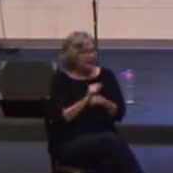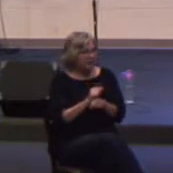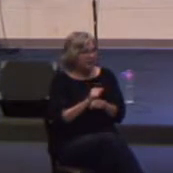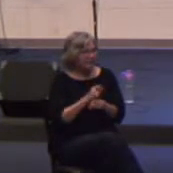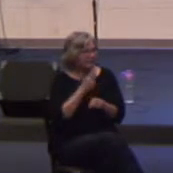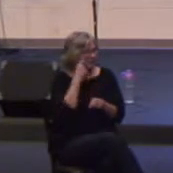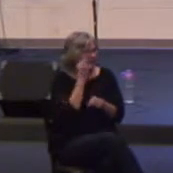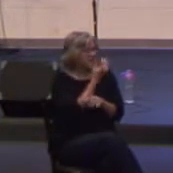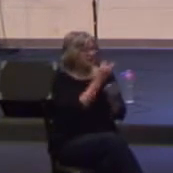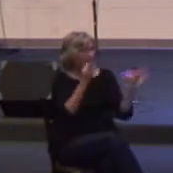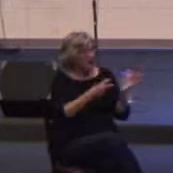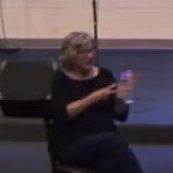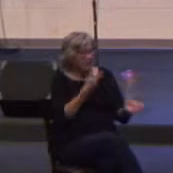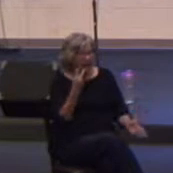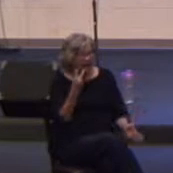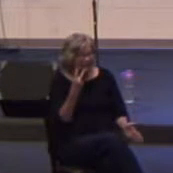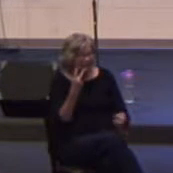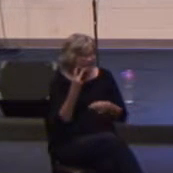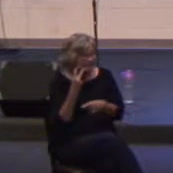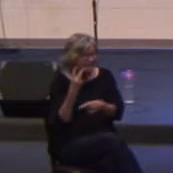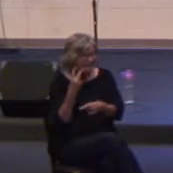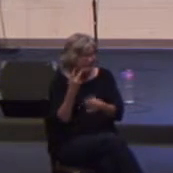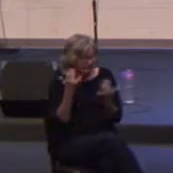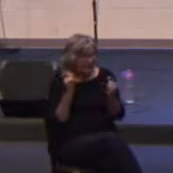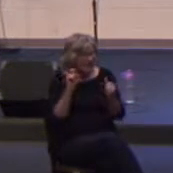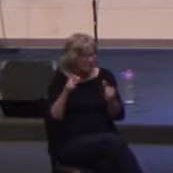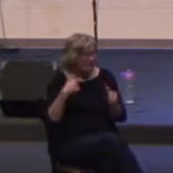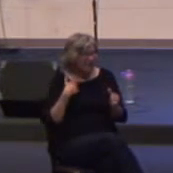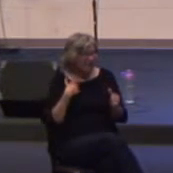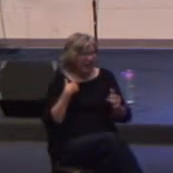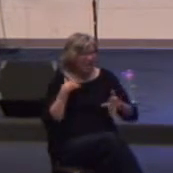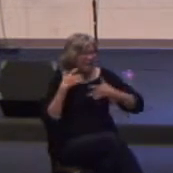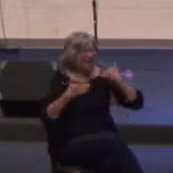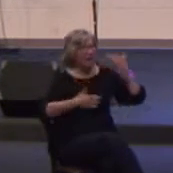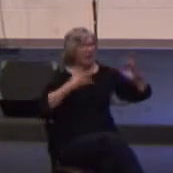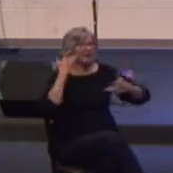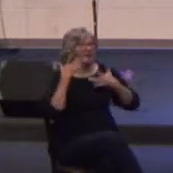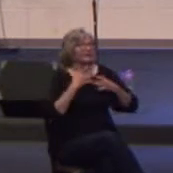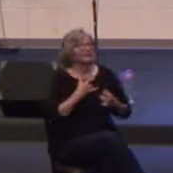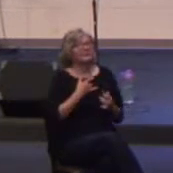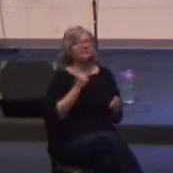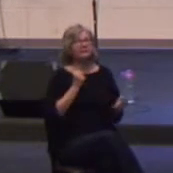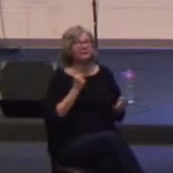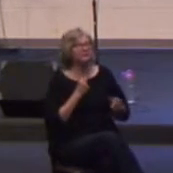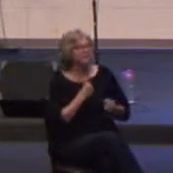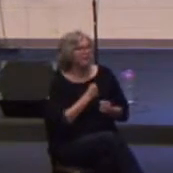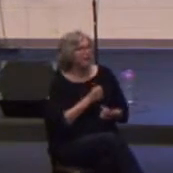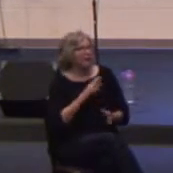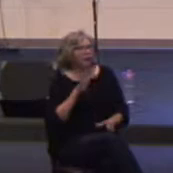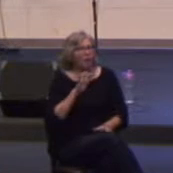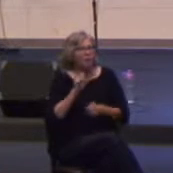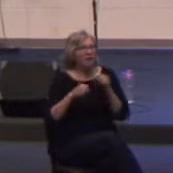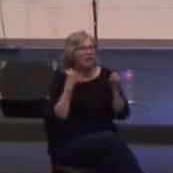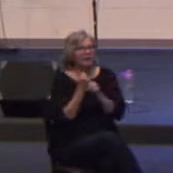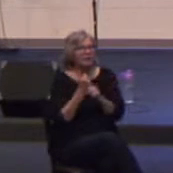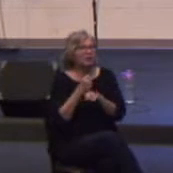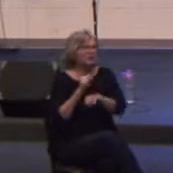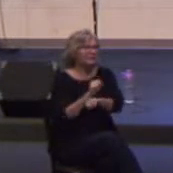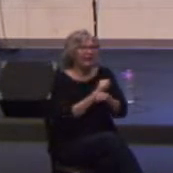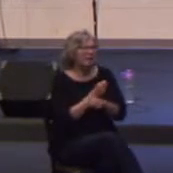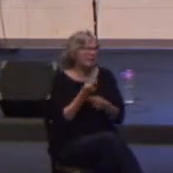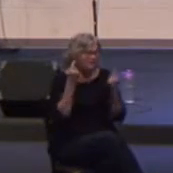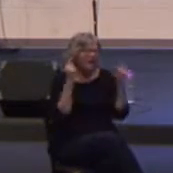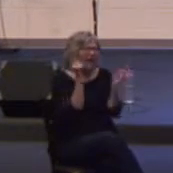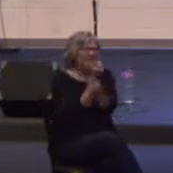freed twice, and they should still have adrenaline high, heart pumping. This is pretty incredible. 400 years of slavery, finally